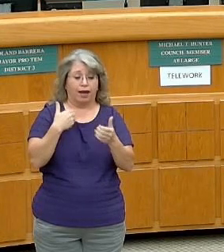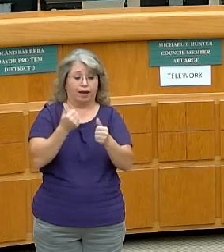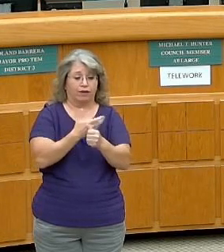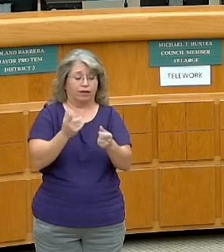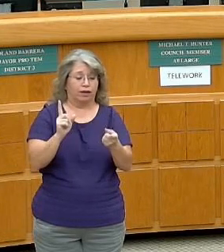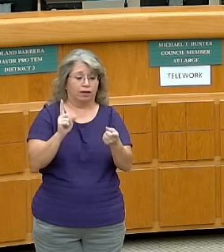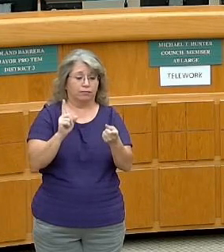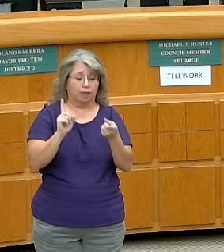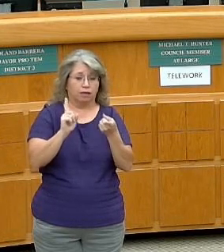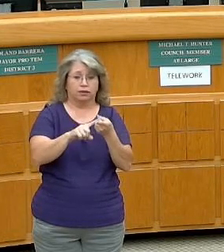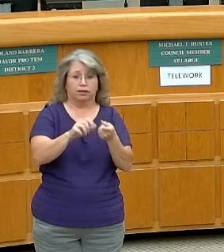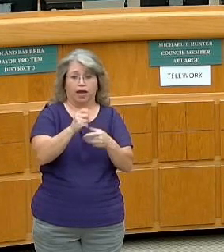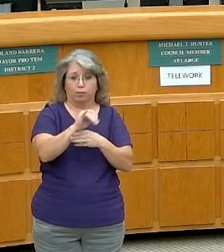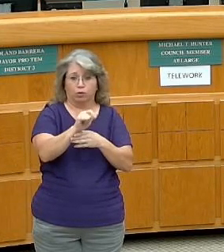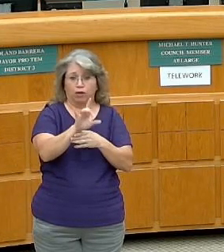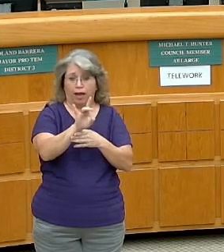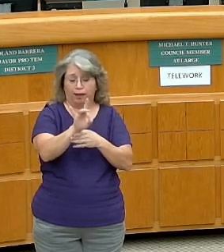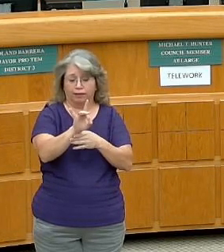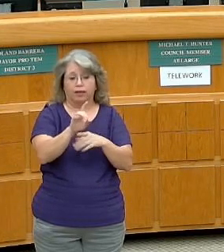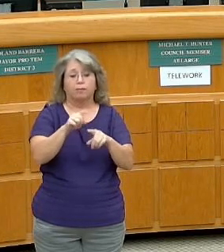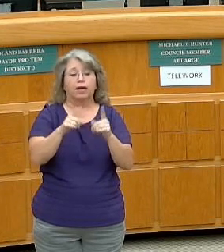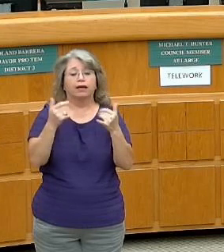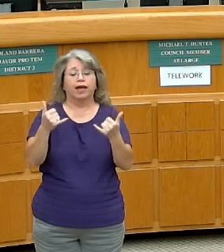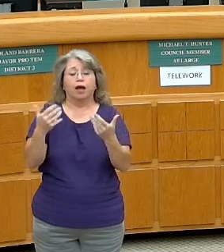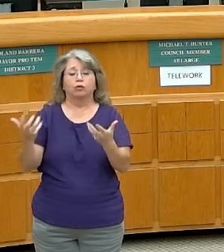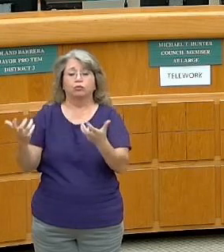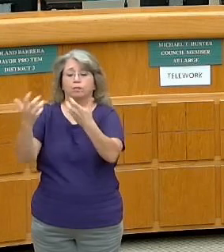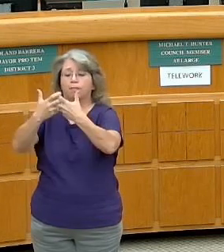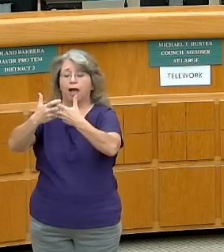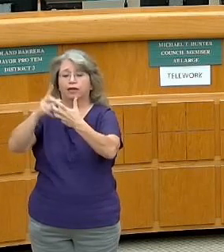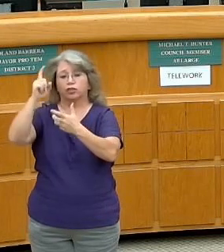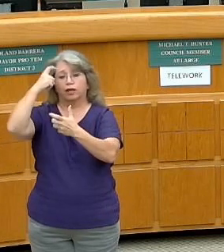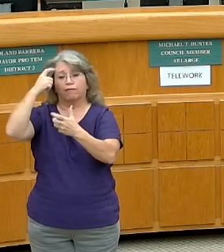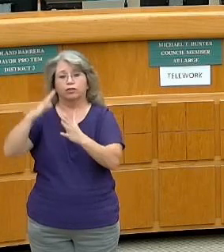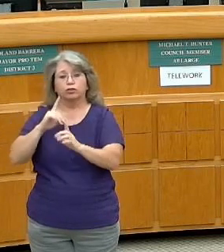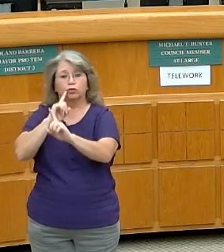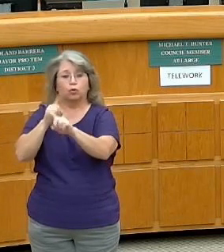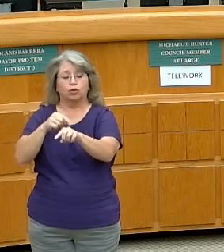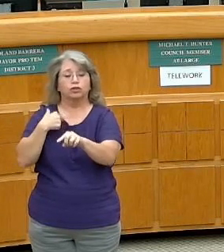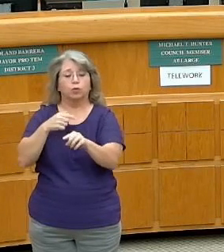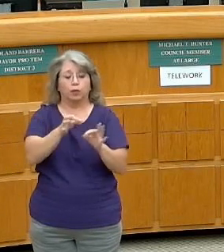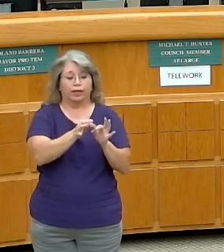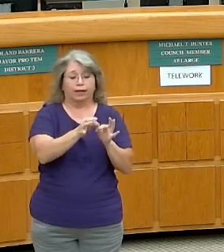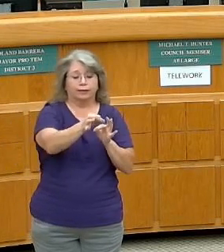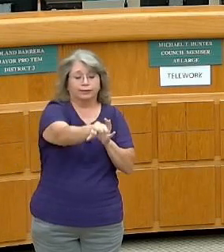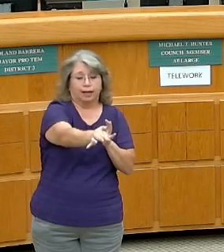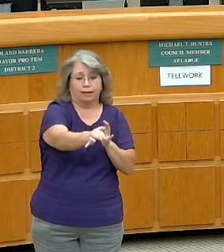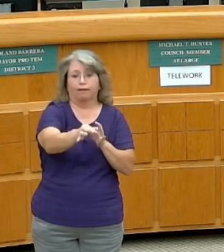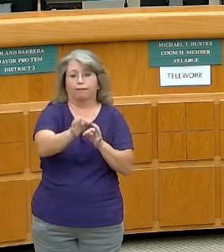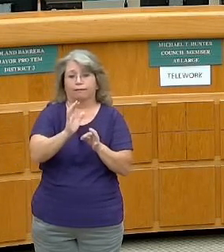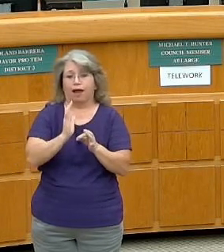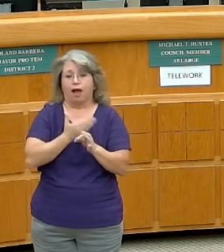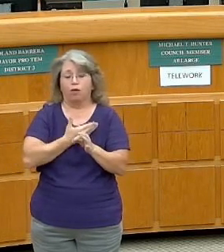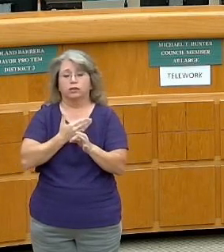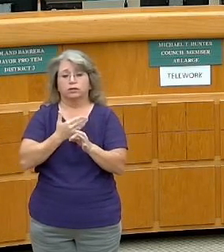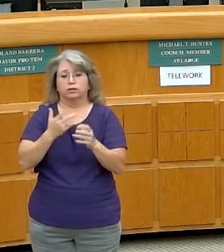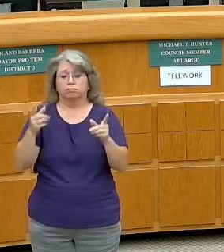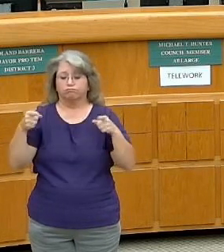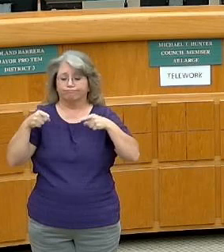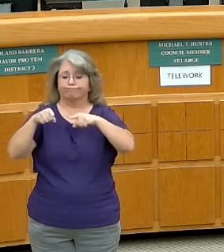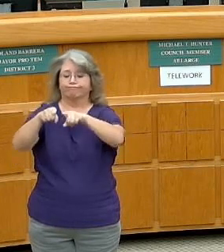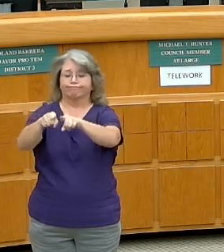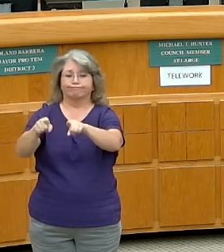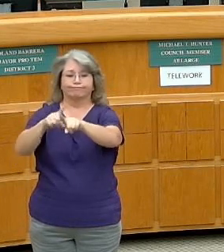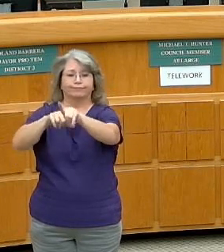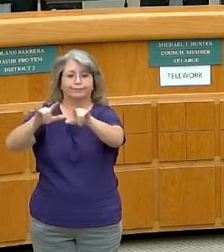conform with the governor's orders, we extended those orders till April 30th. Now we're aligned with the state of Texas. I think this